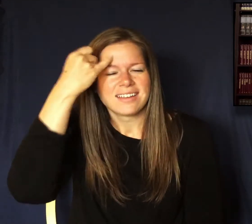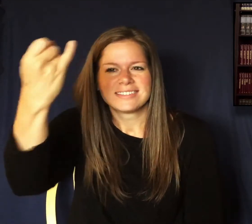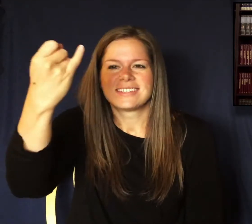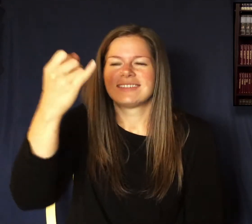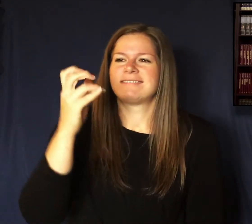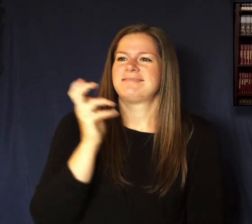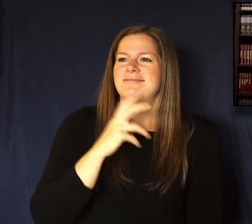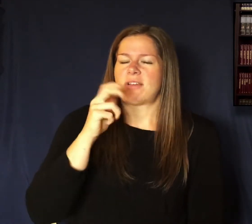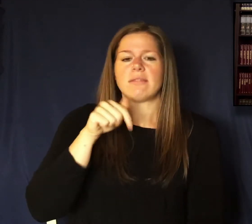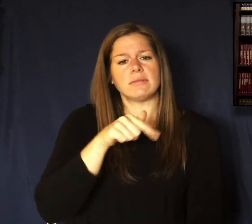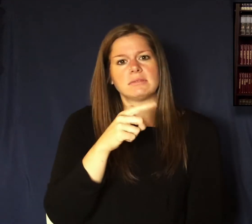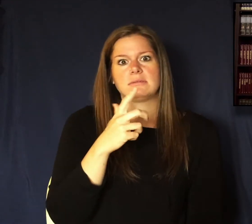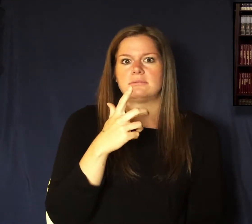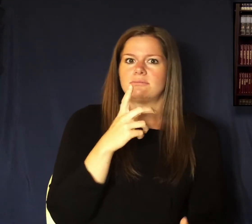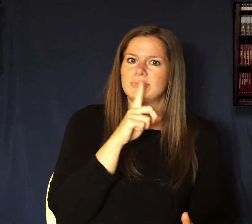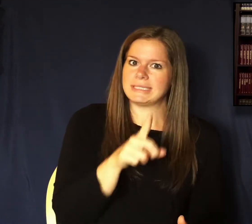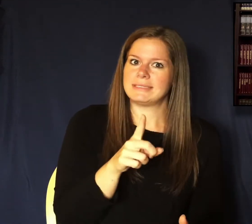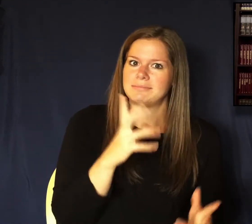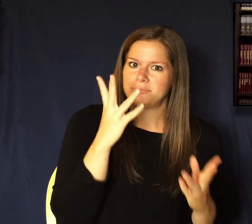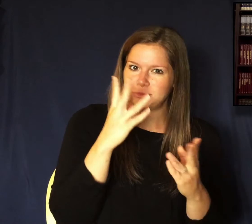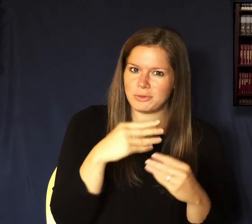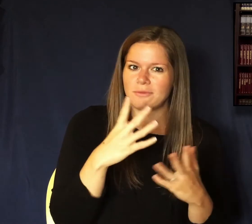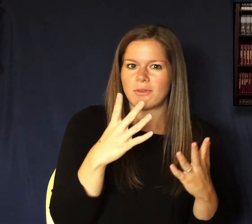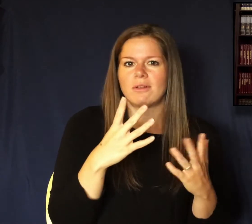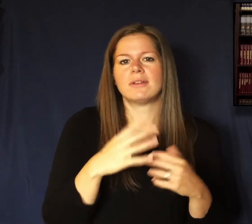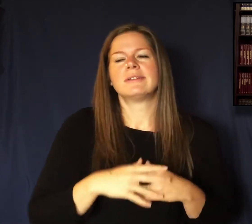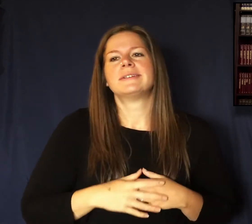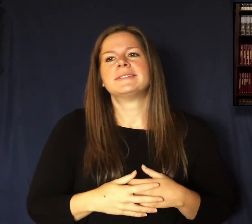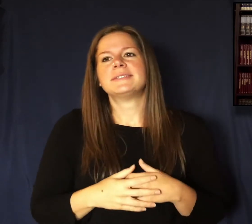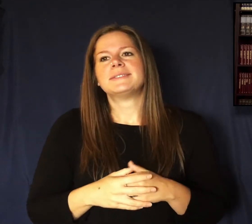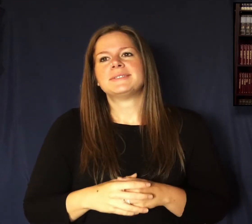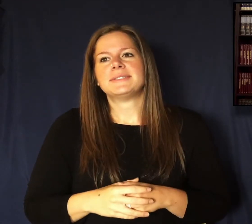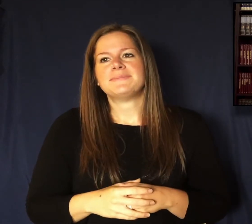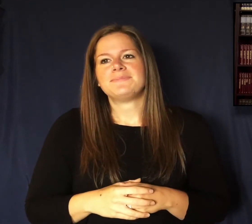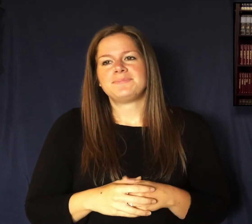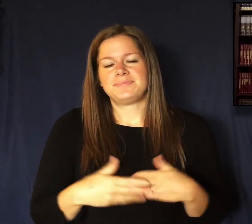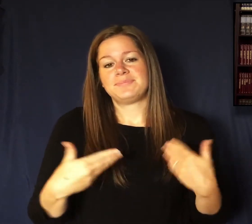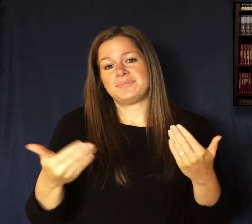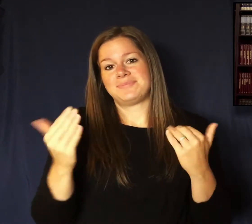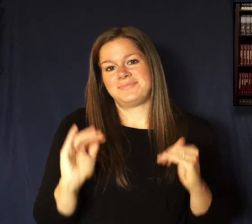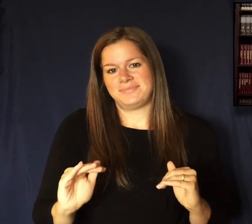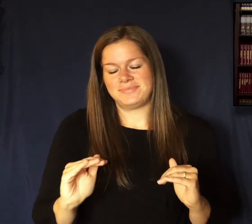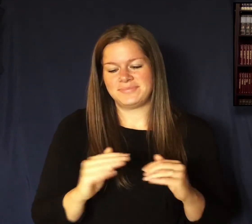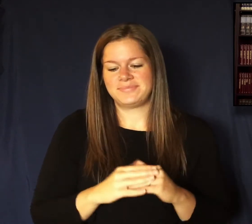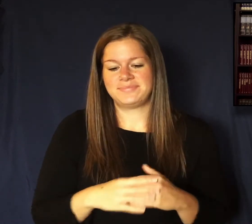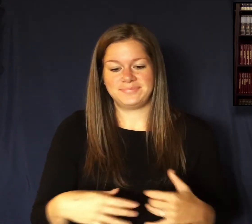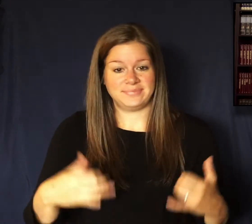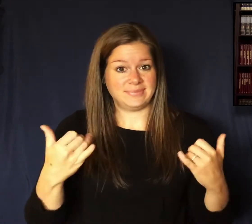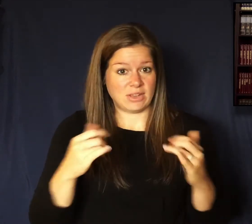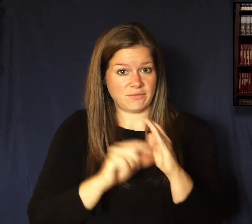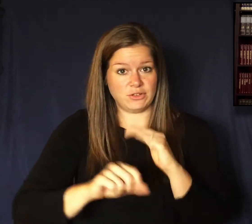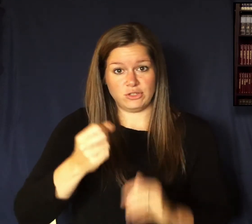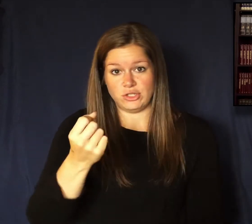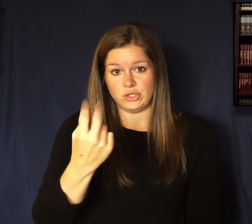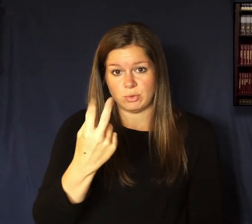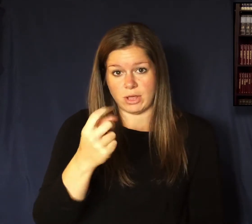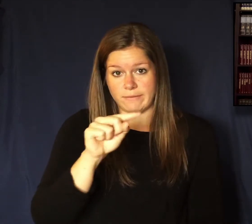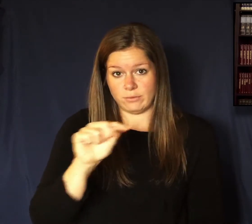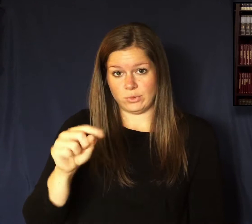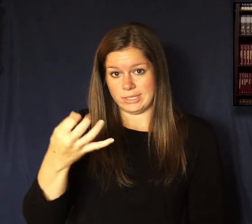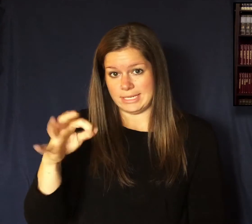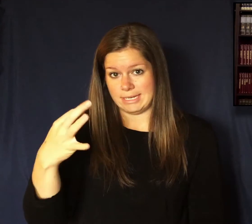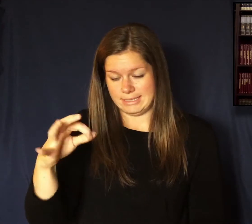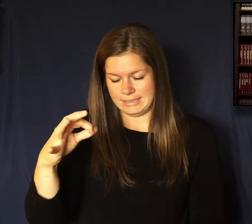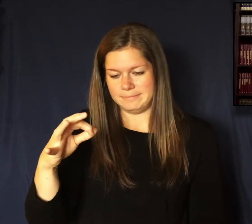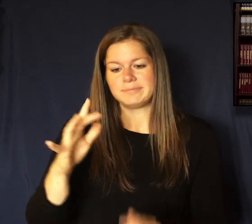kill Lazarus right after Jesus raised him from the dead. Another one, the triumphal entry in verses 12 to 19. The same